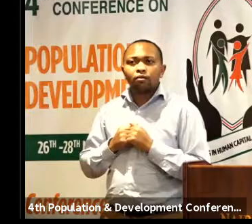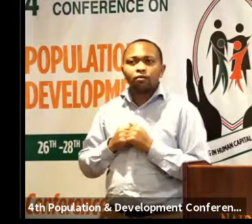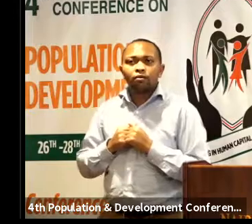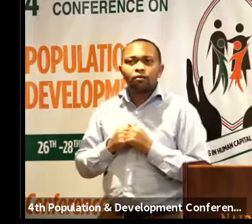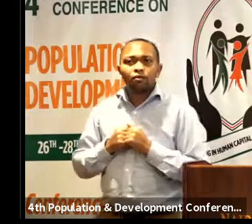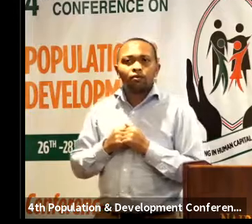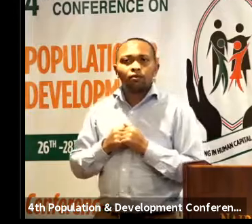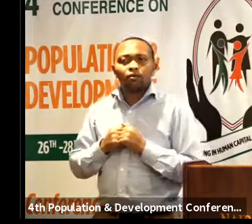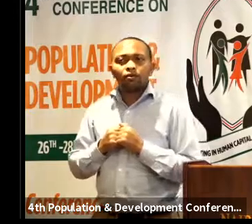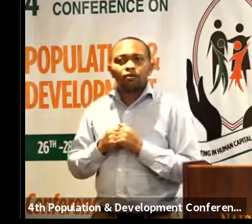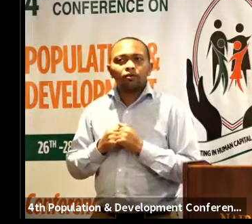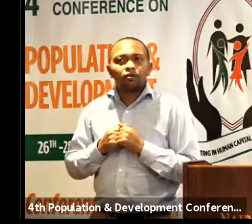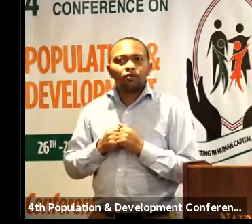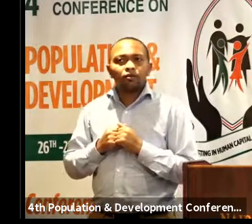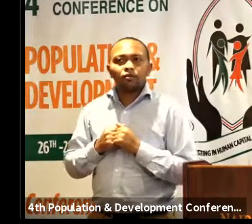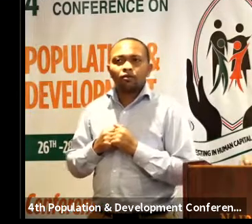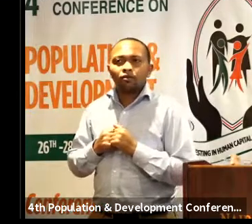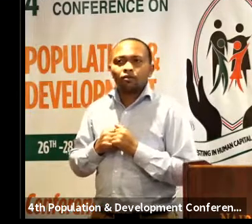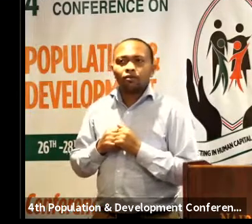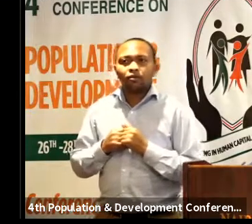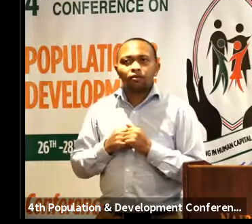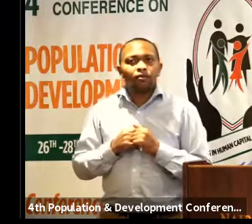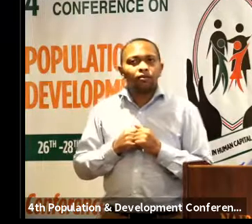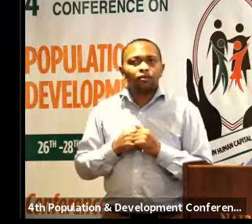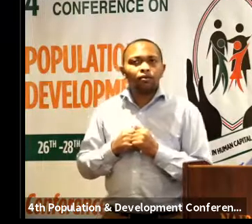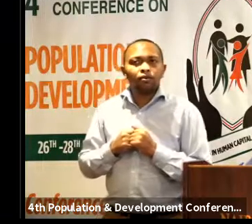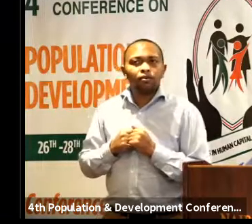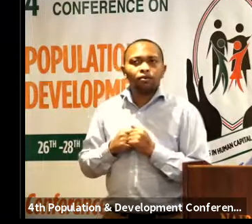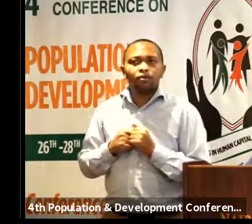from this particular session,